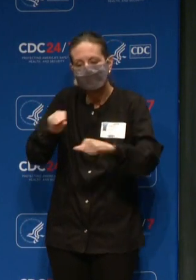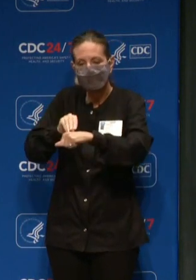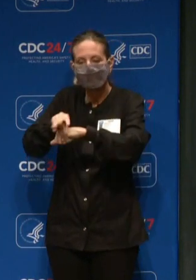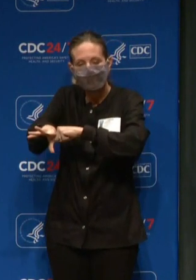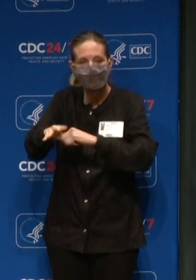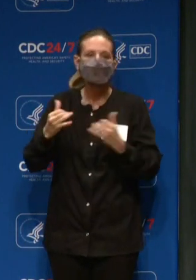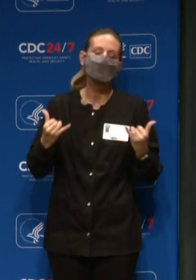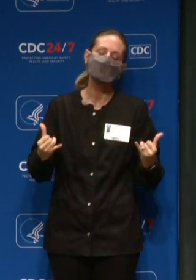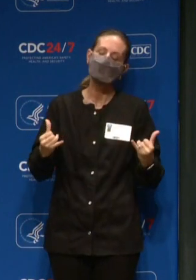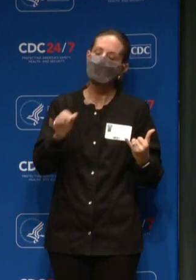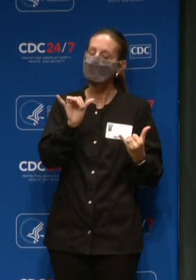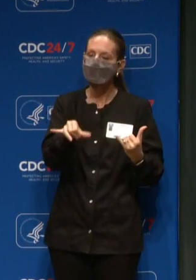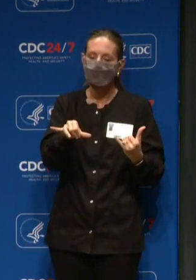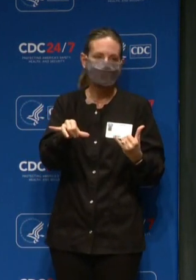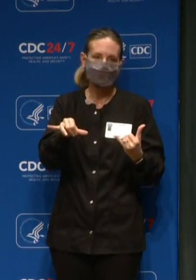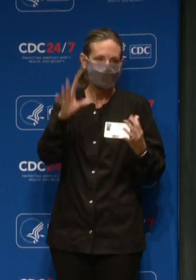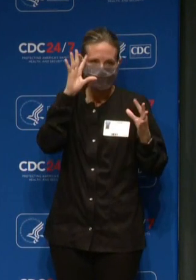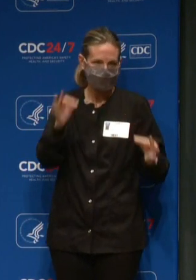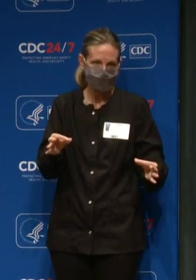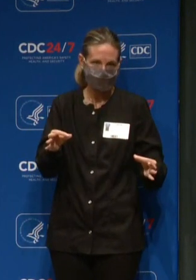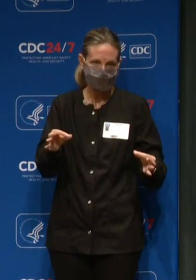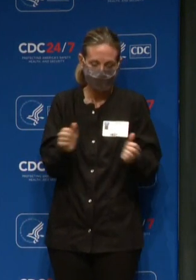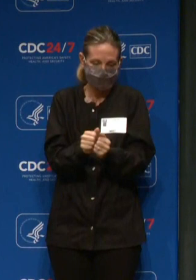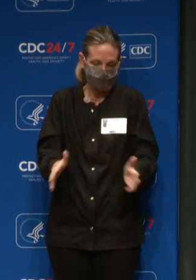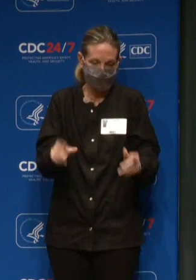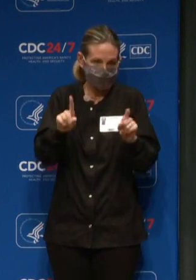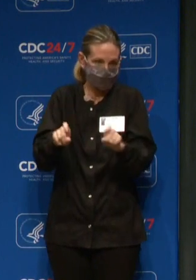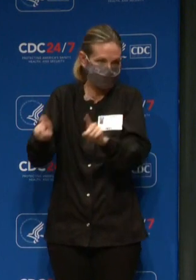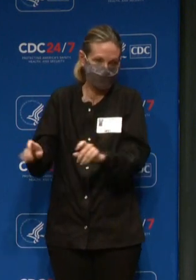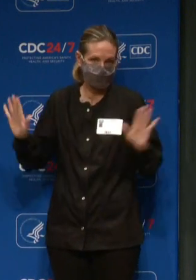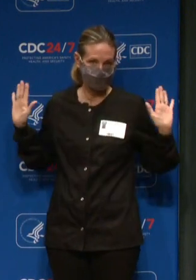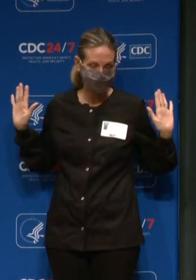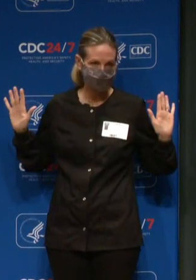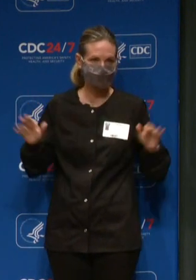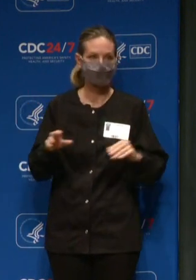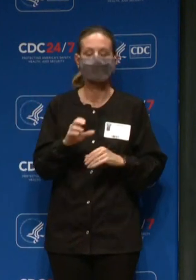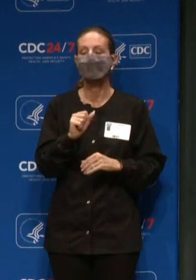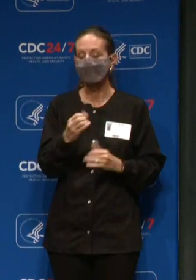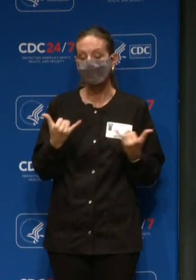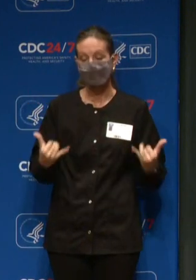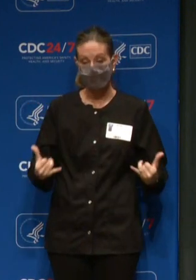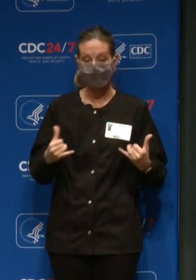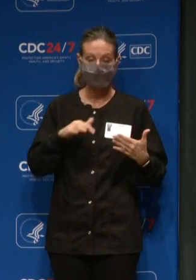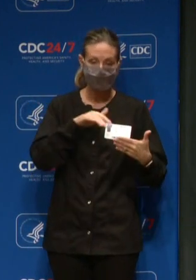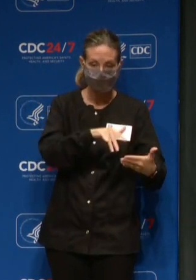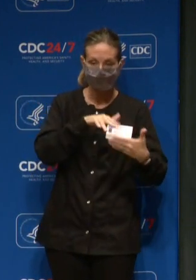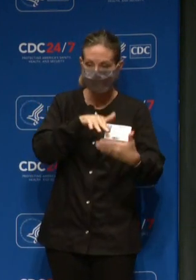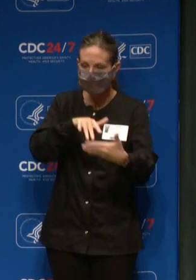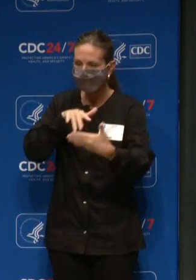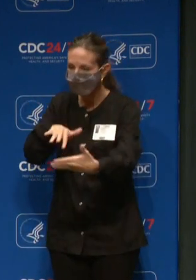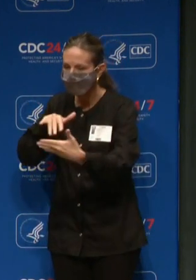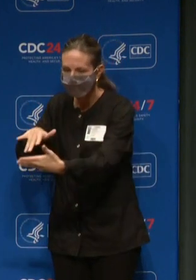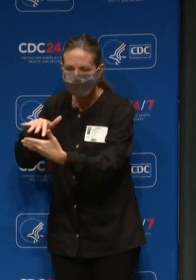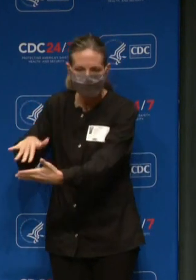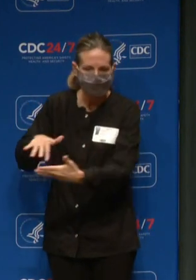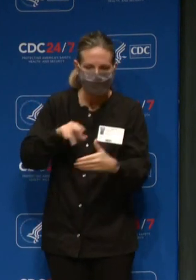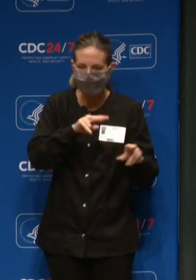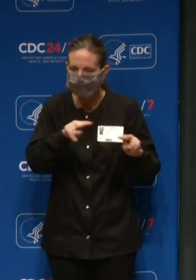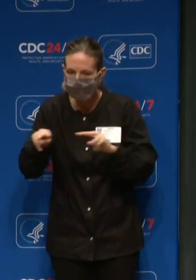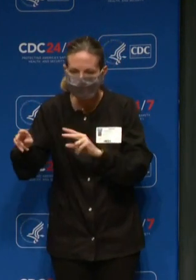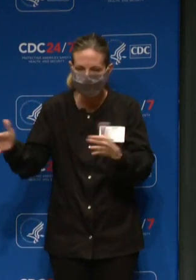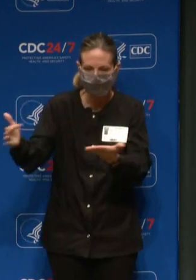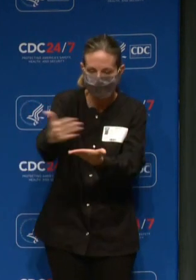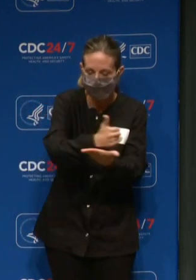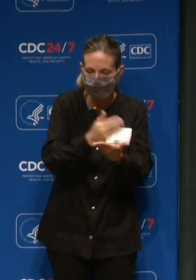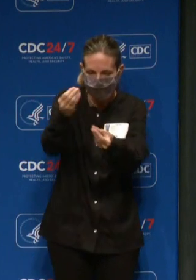of those decisions were made without testing. So now there's a series of studies gathering data that are trying